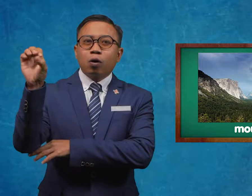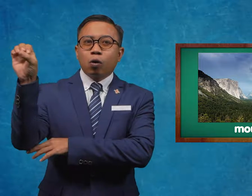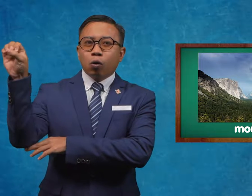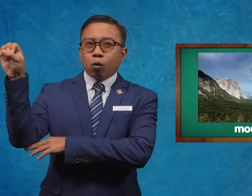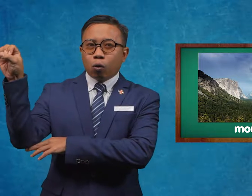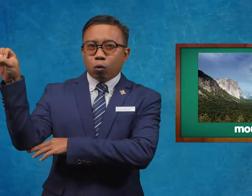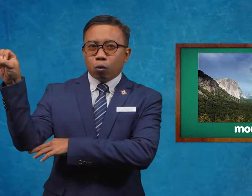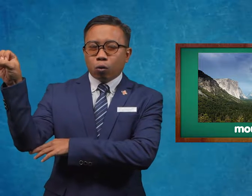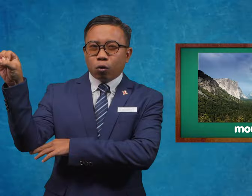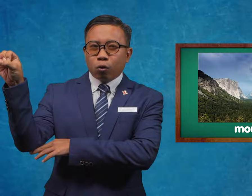O